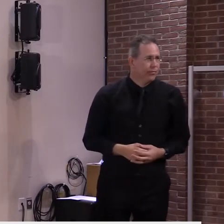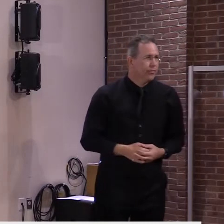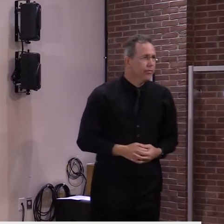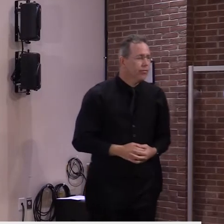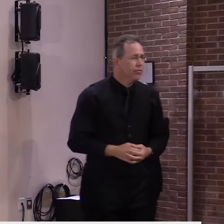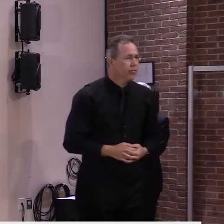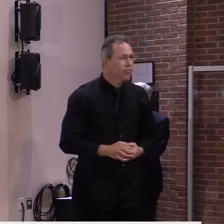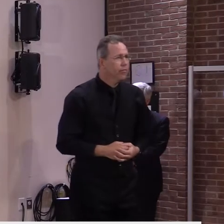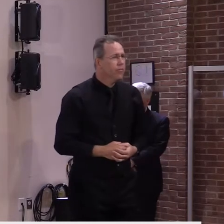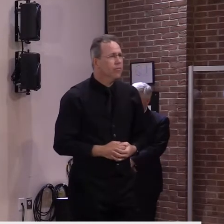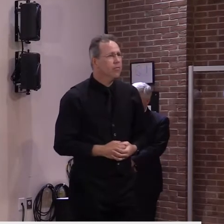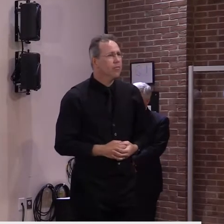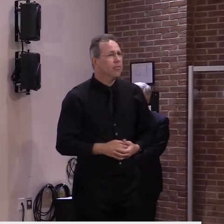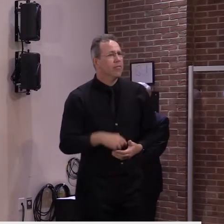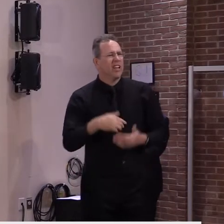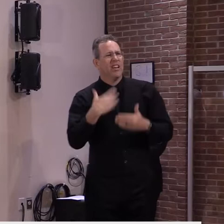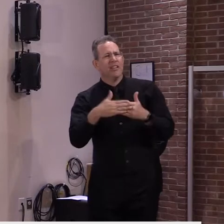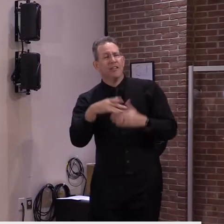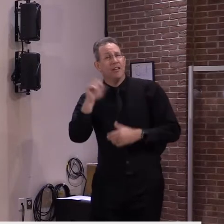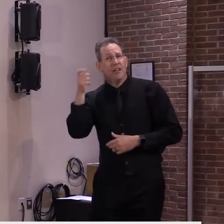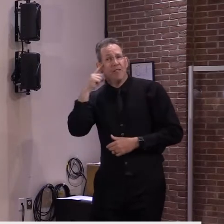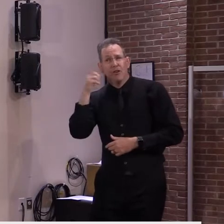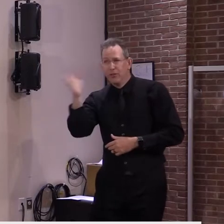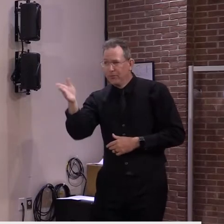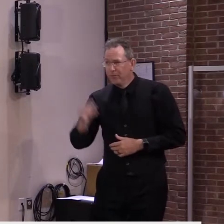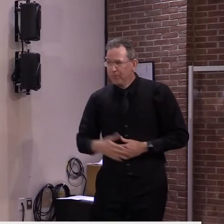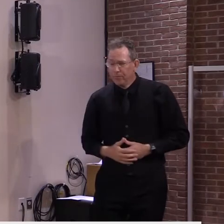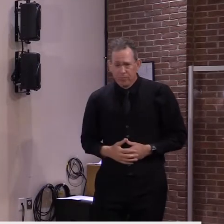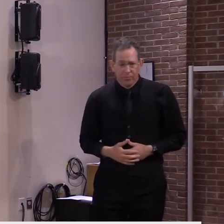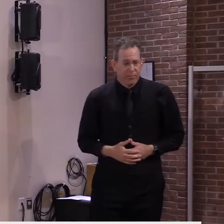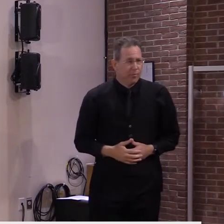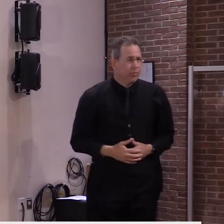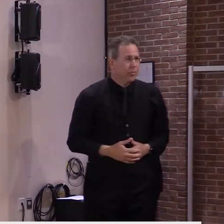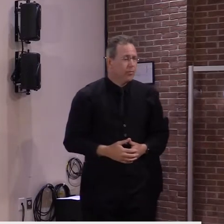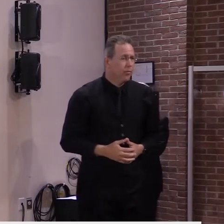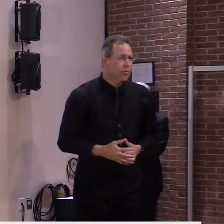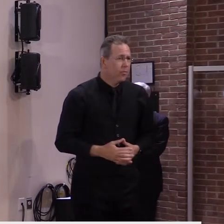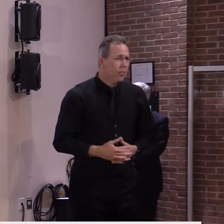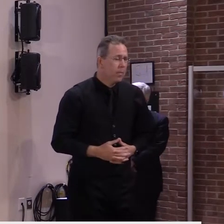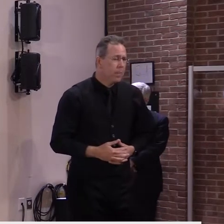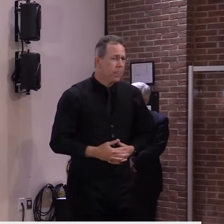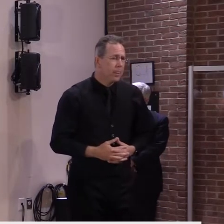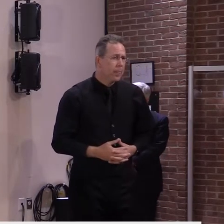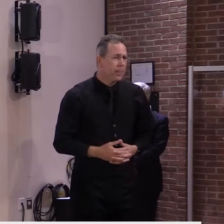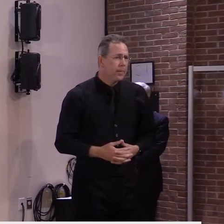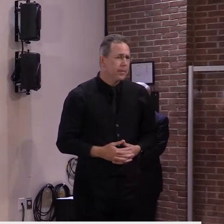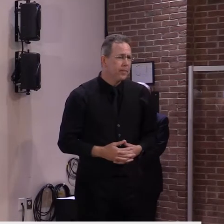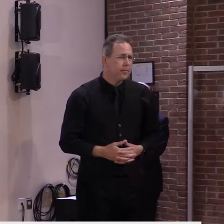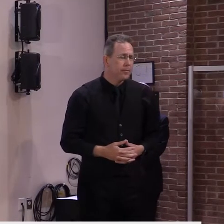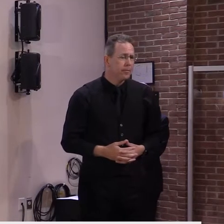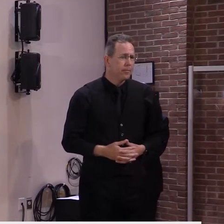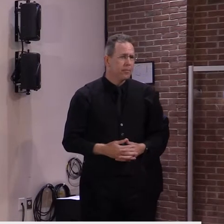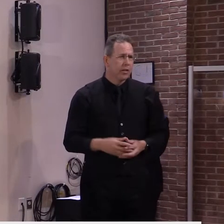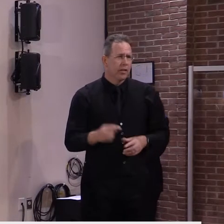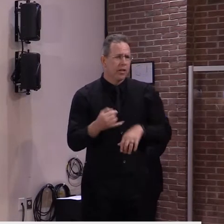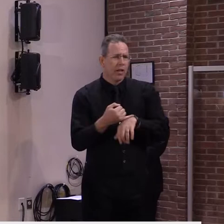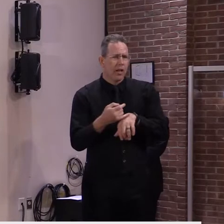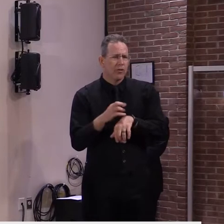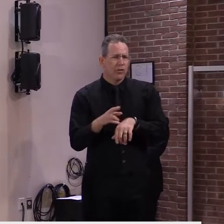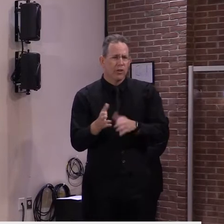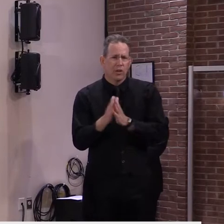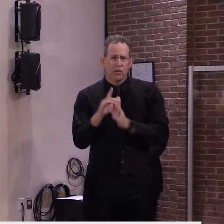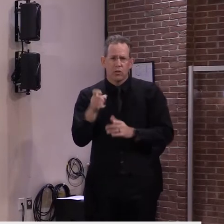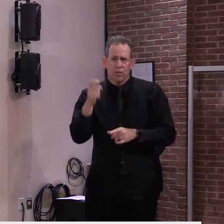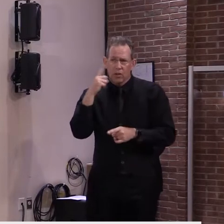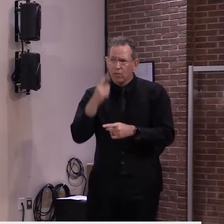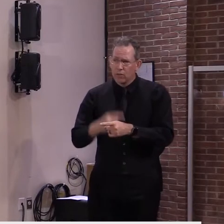And Governor, Vermont has had a third fatal crash here involving a young teen driver